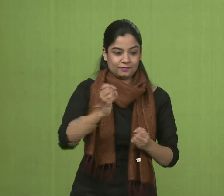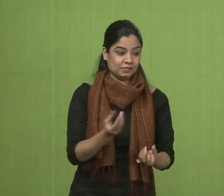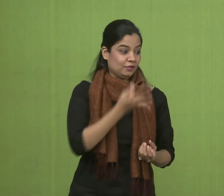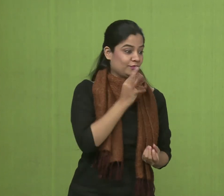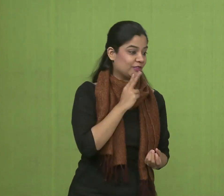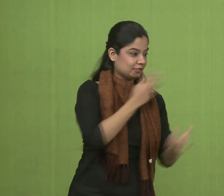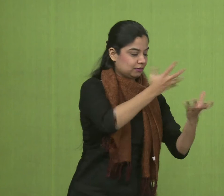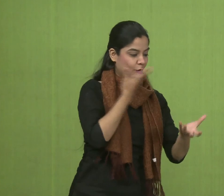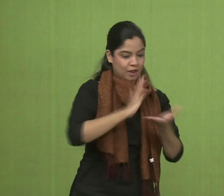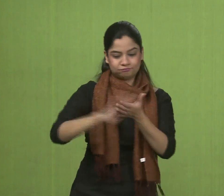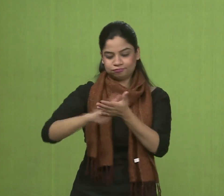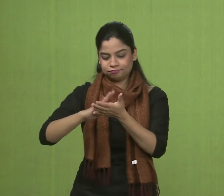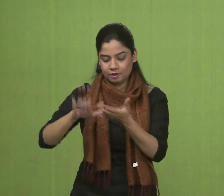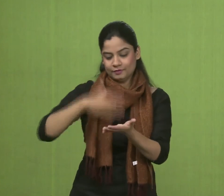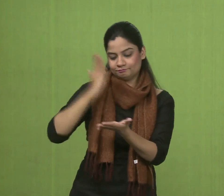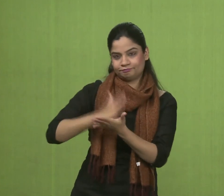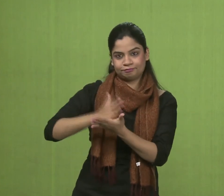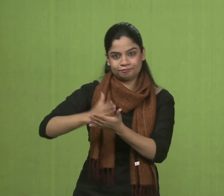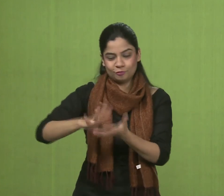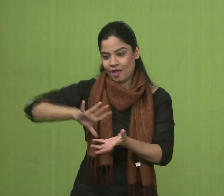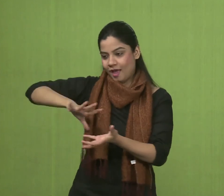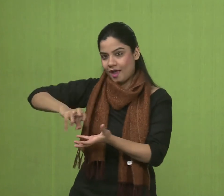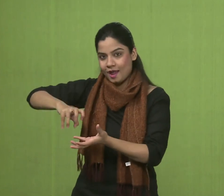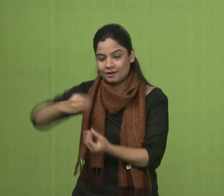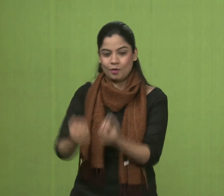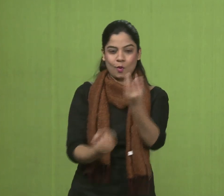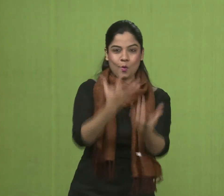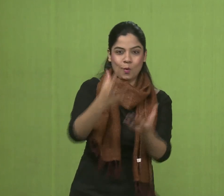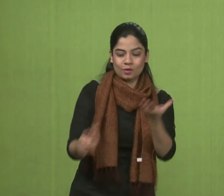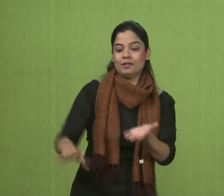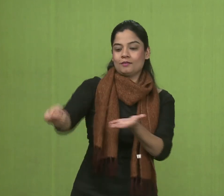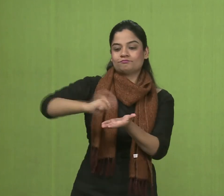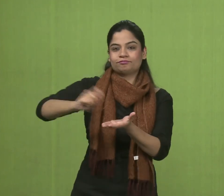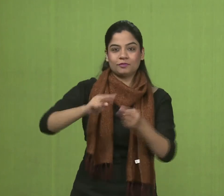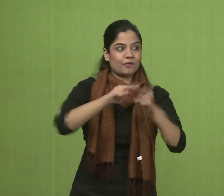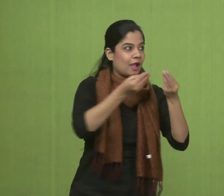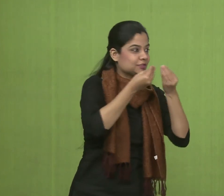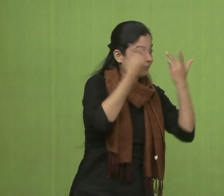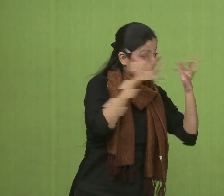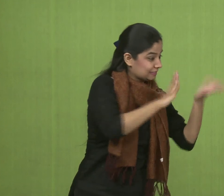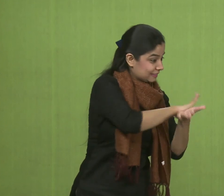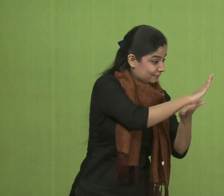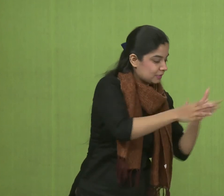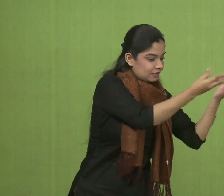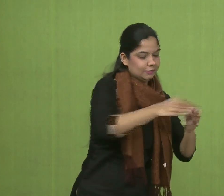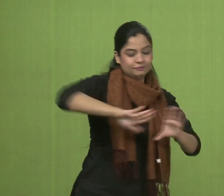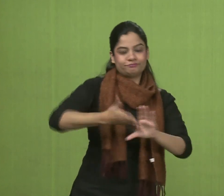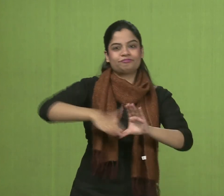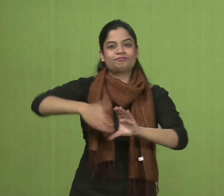First, what we do is we clean the vegetables, we knead the flour, and once the food is finished, we clean